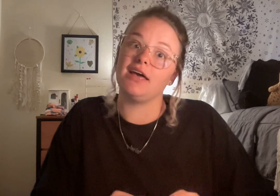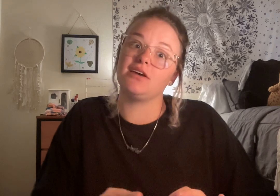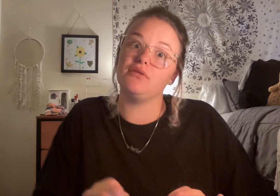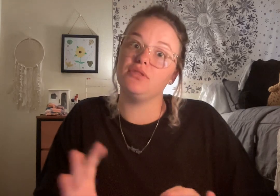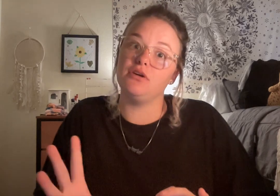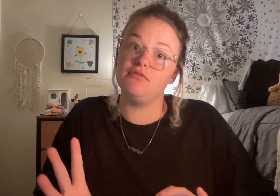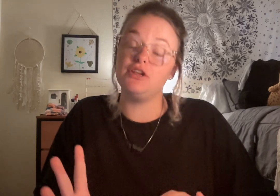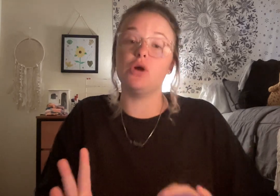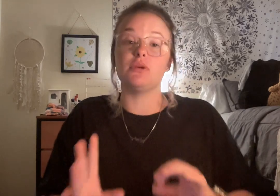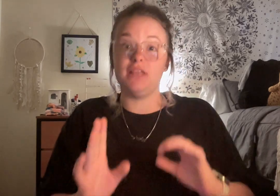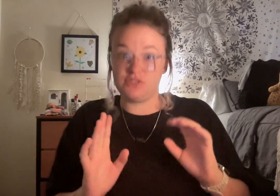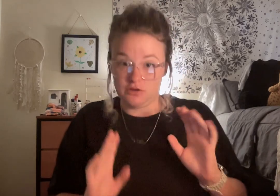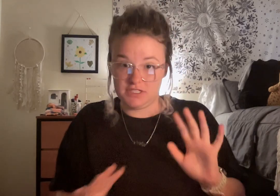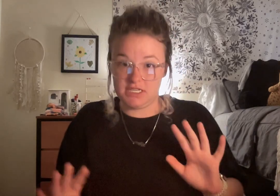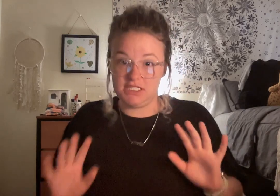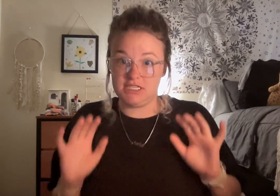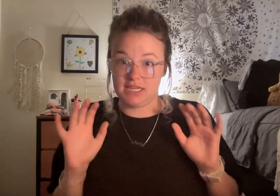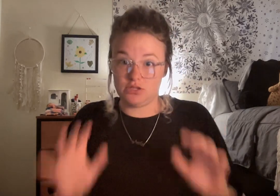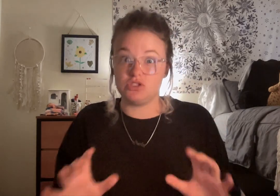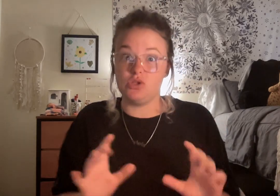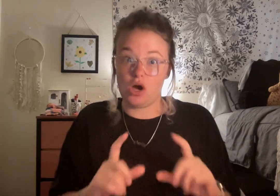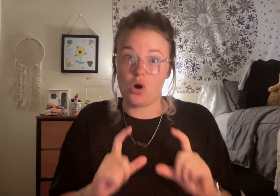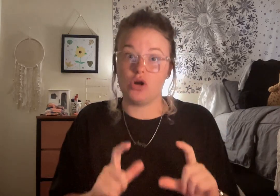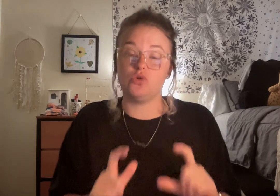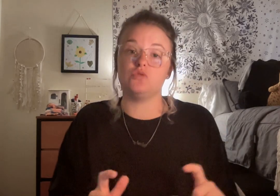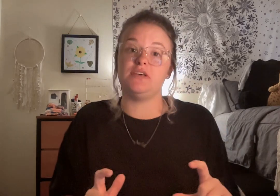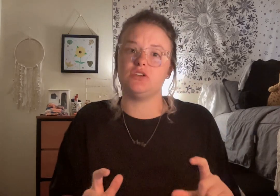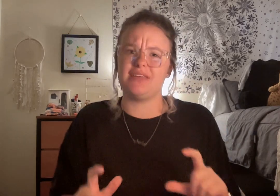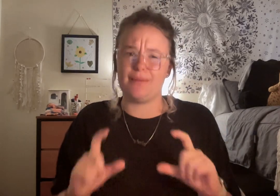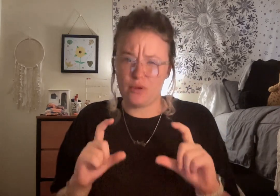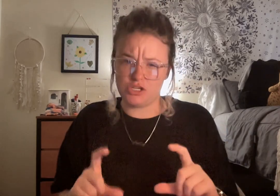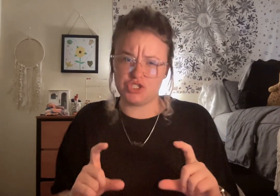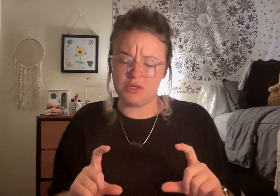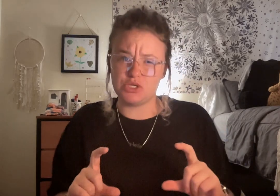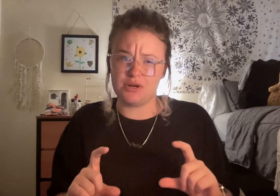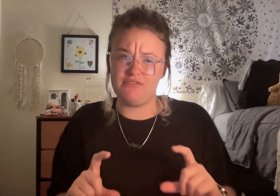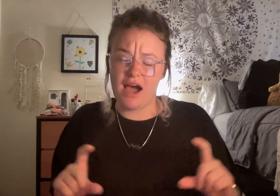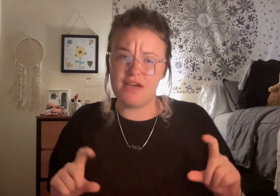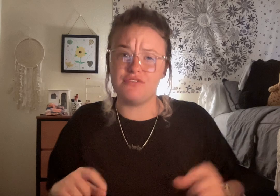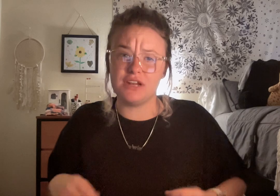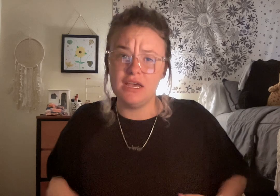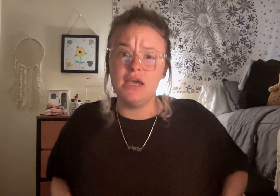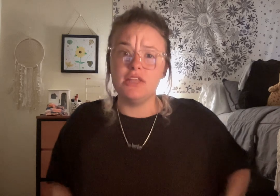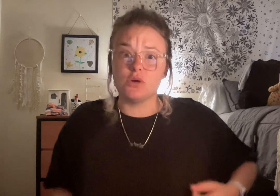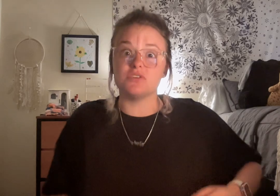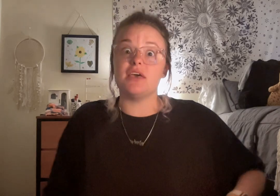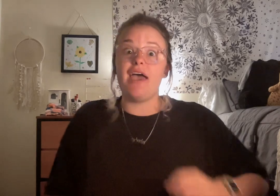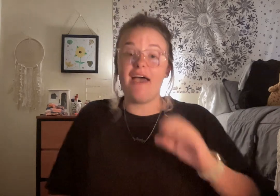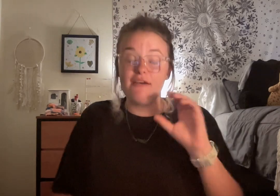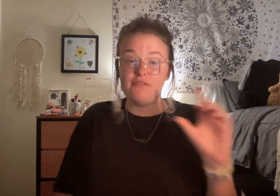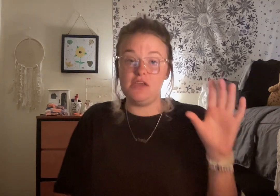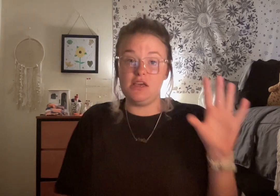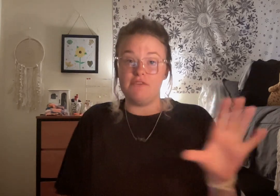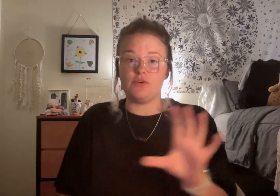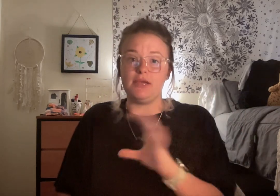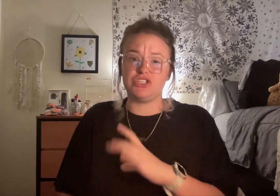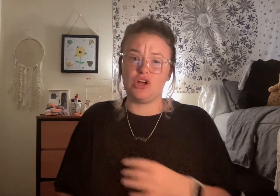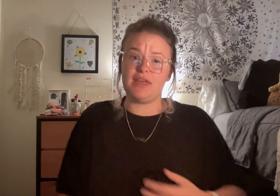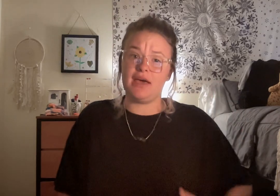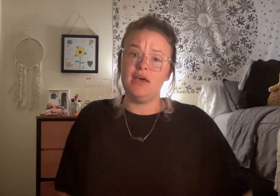like the video relay services, and like there was a lot of articles based on that in Project 2025, and there was heavy information on